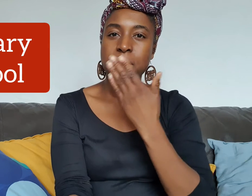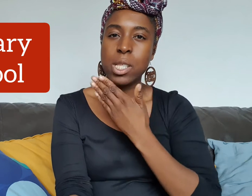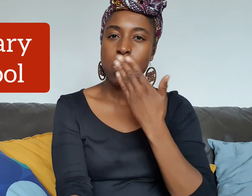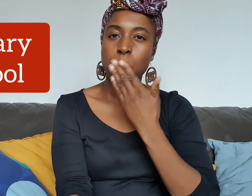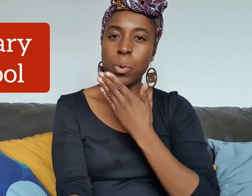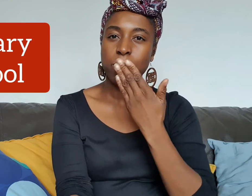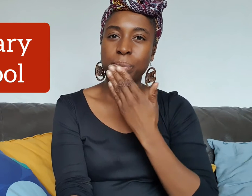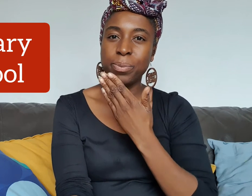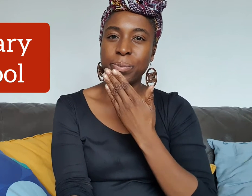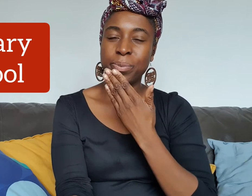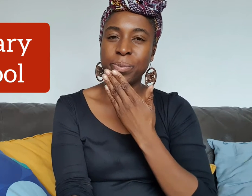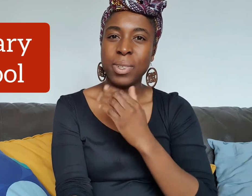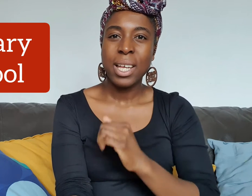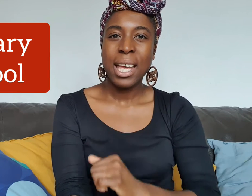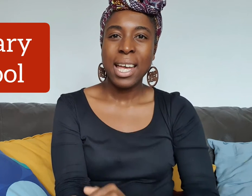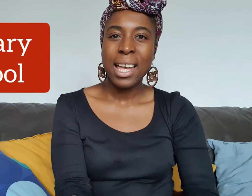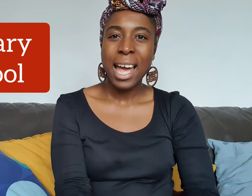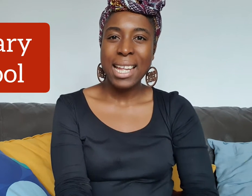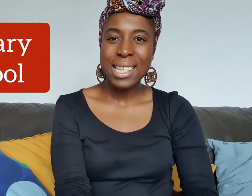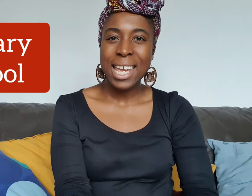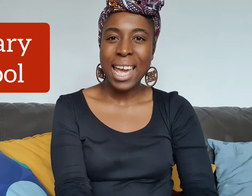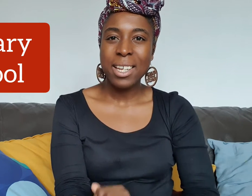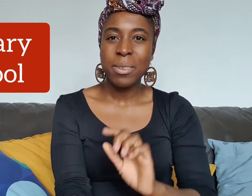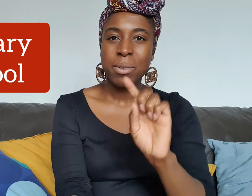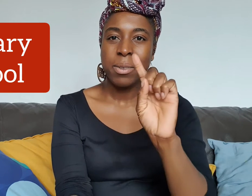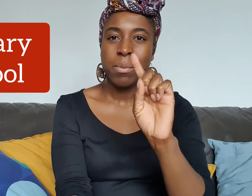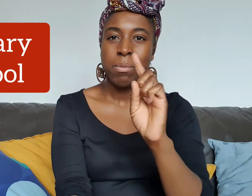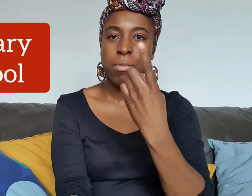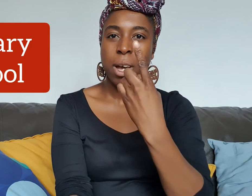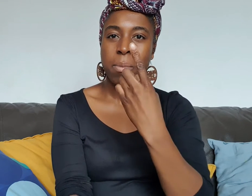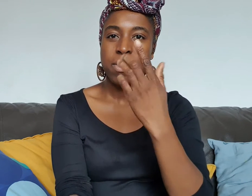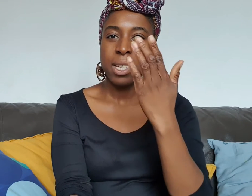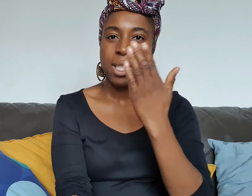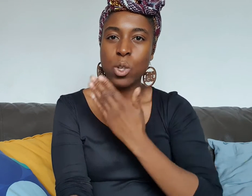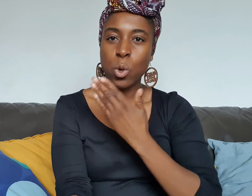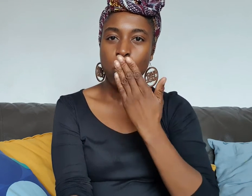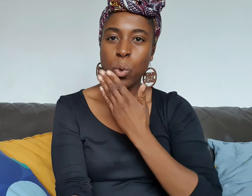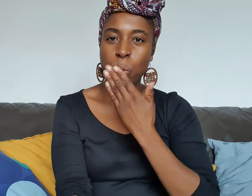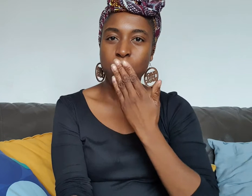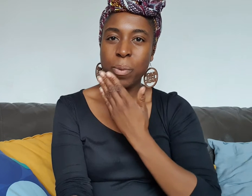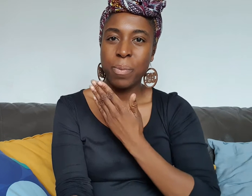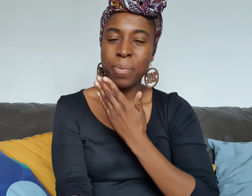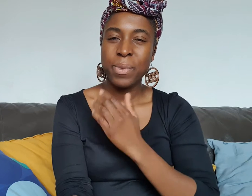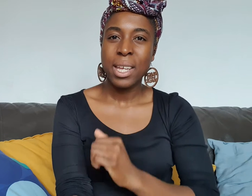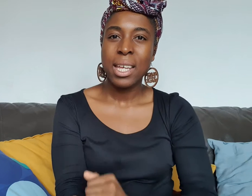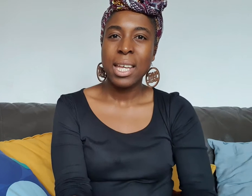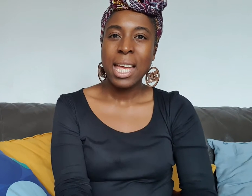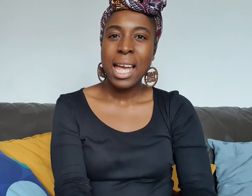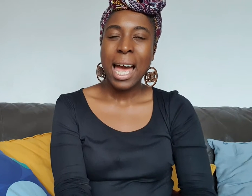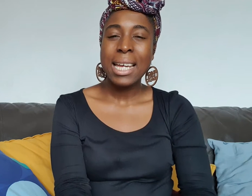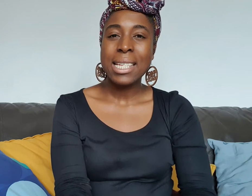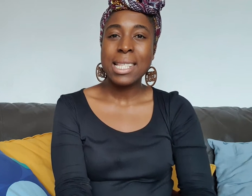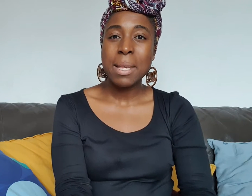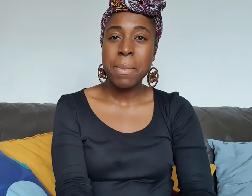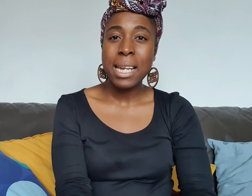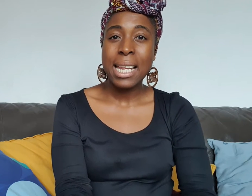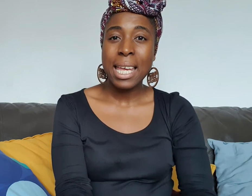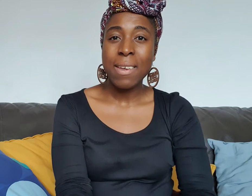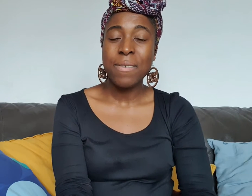school. And again and similarly for